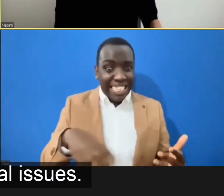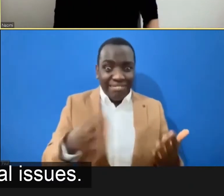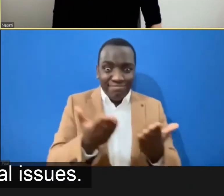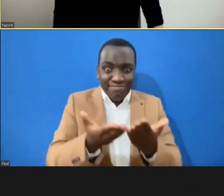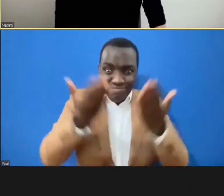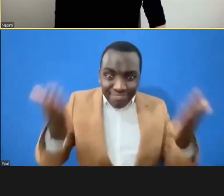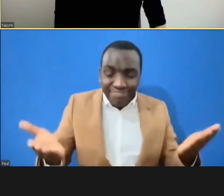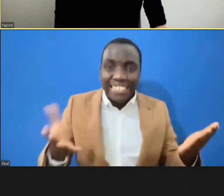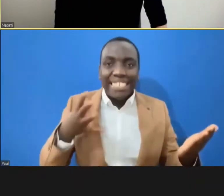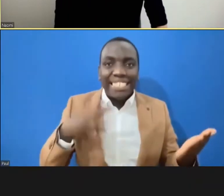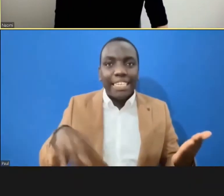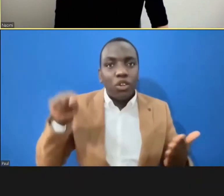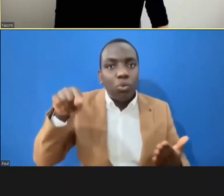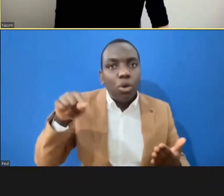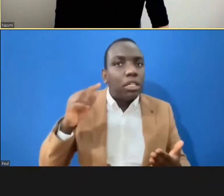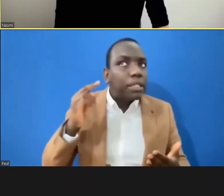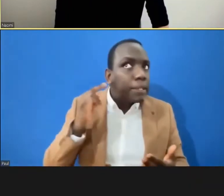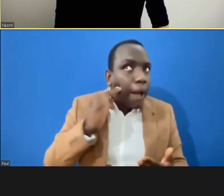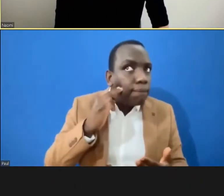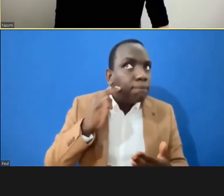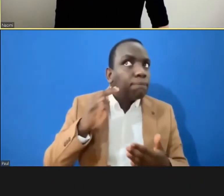issues.